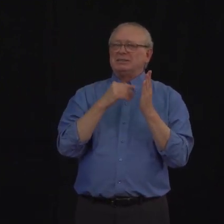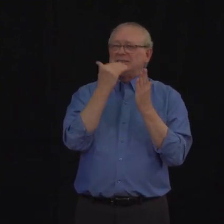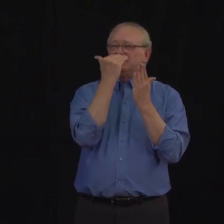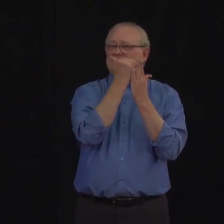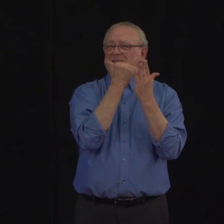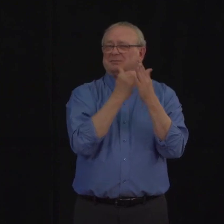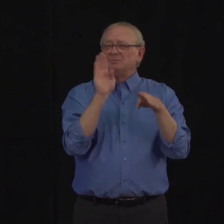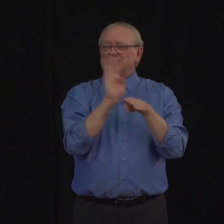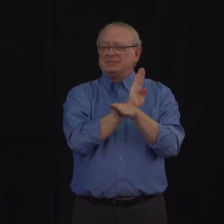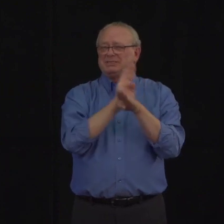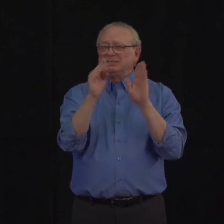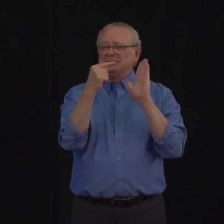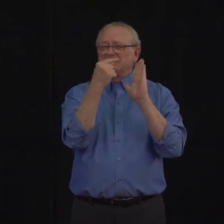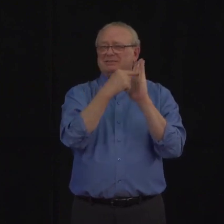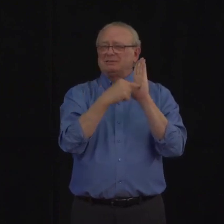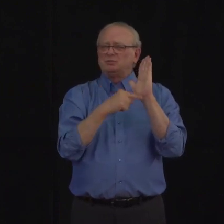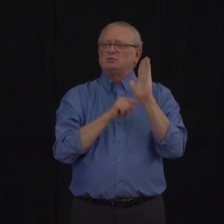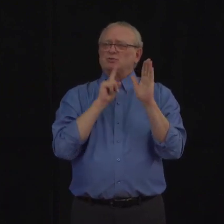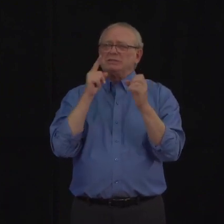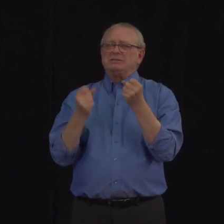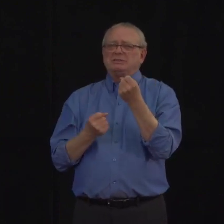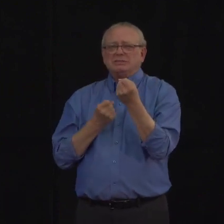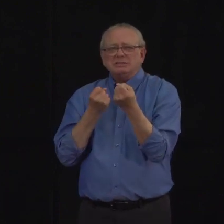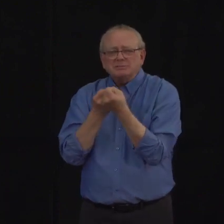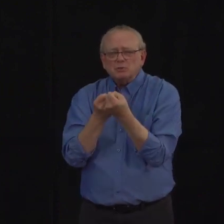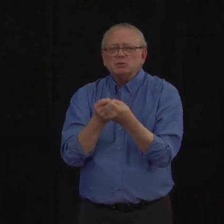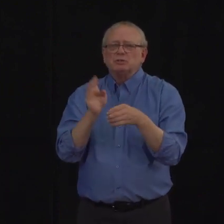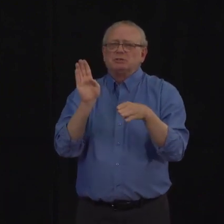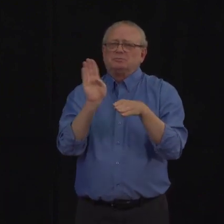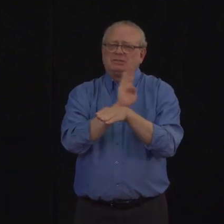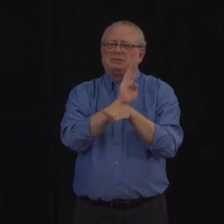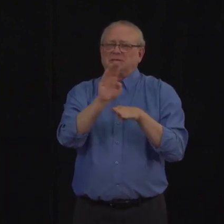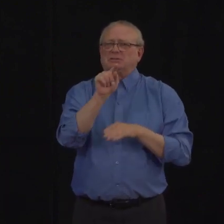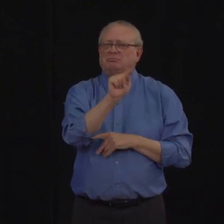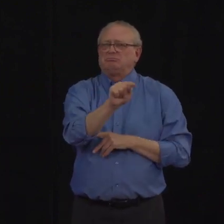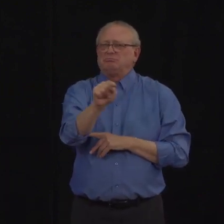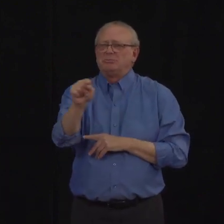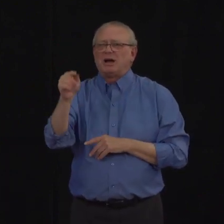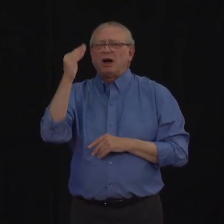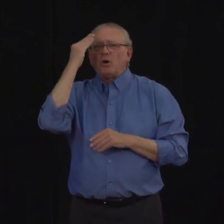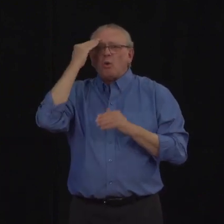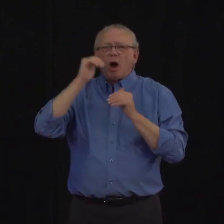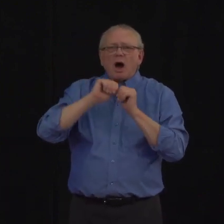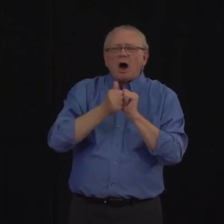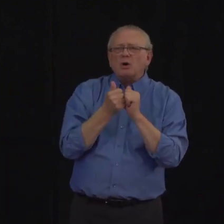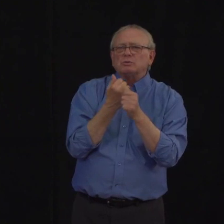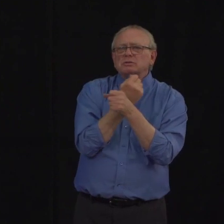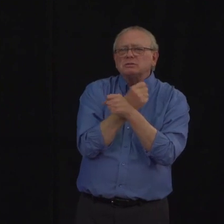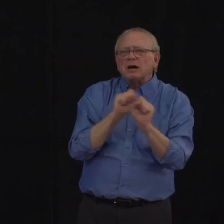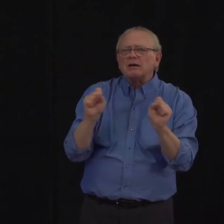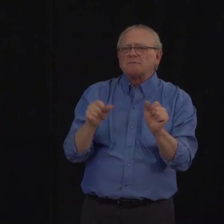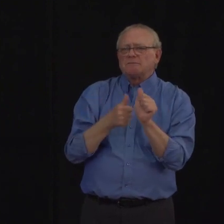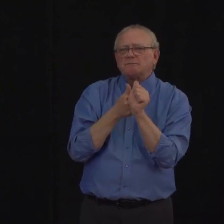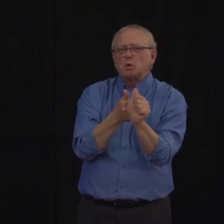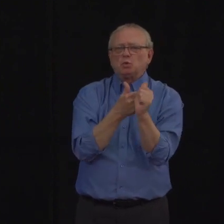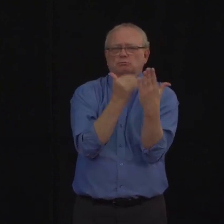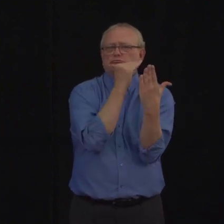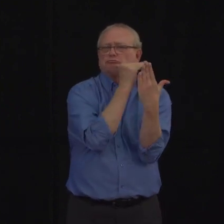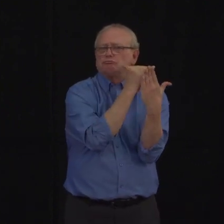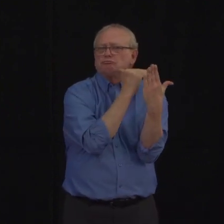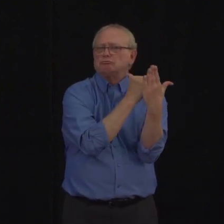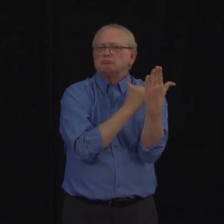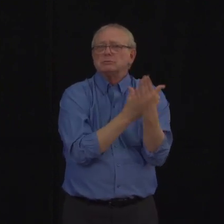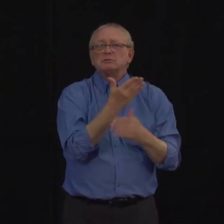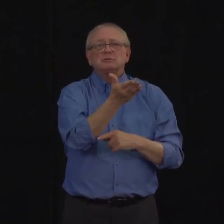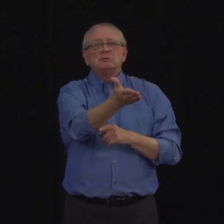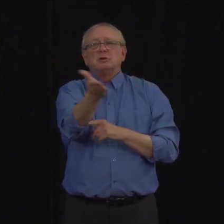support businesses and support the general public to know how to keep themselves and others safe. And while there are certain measures in